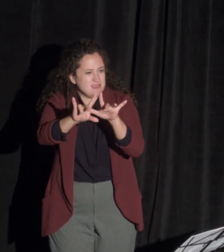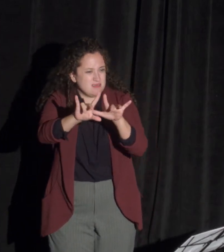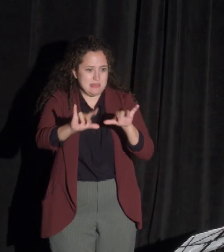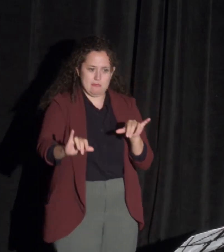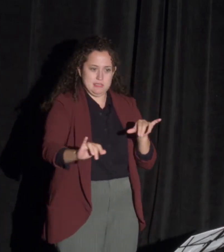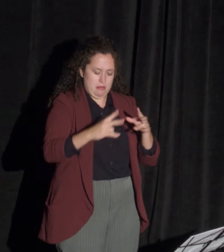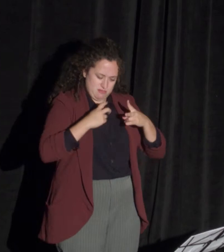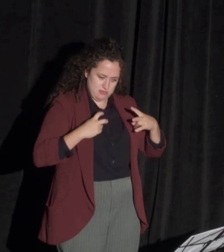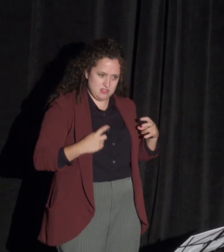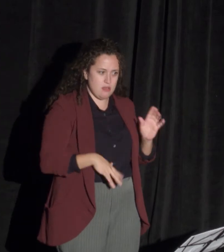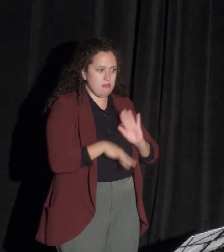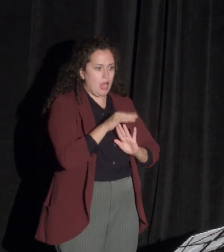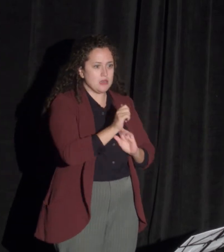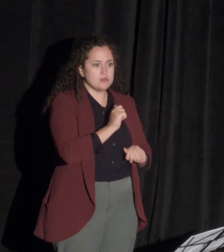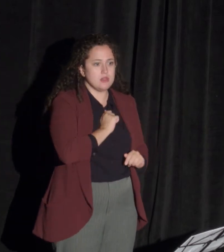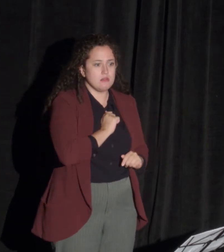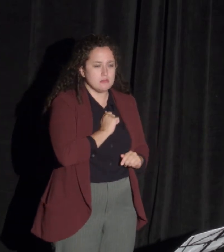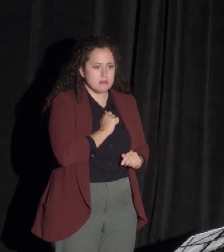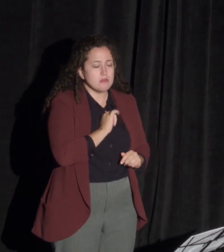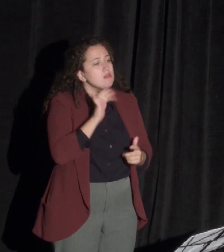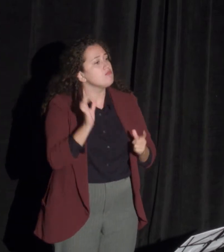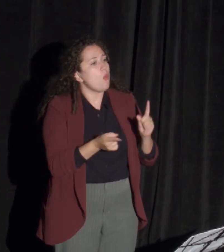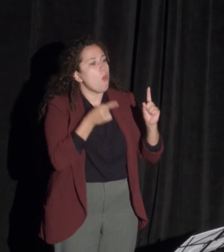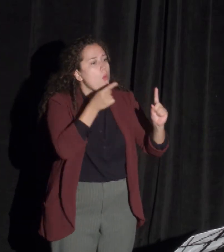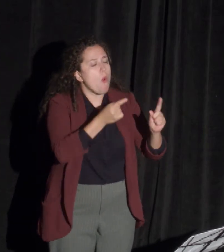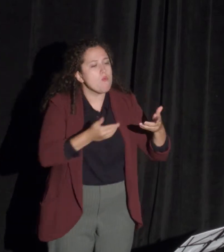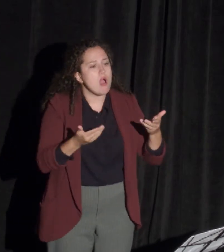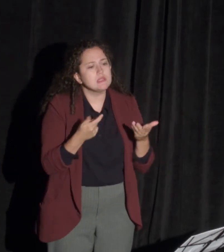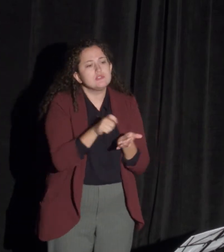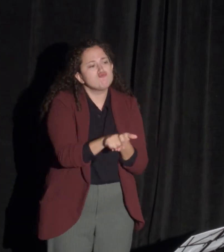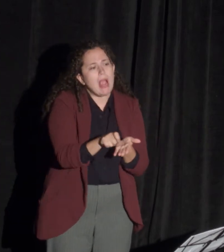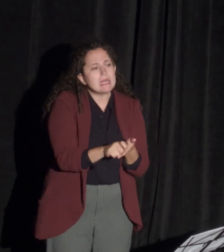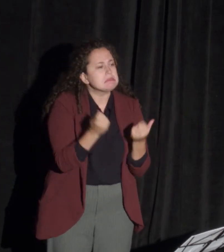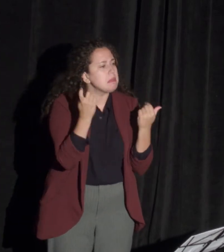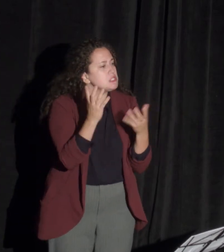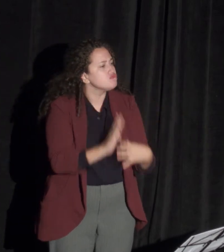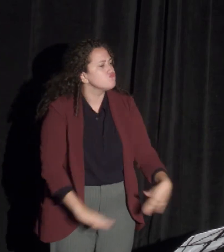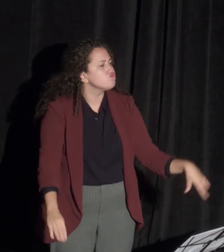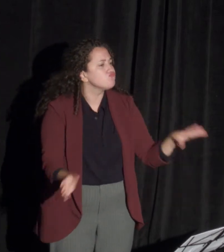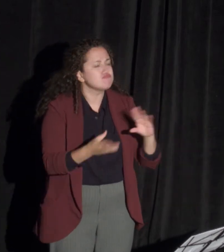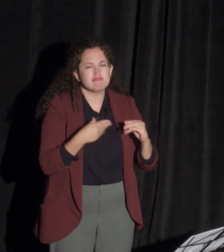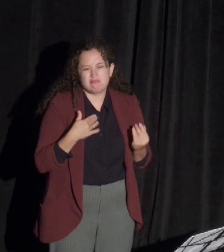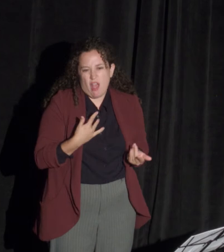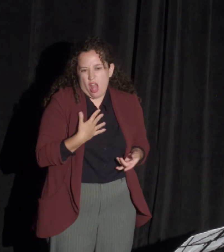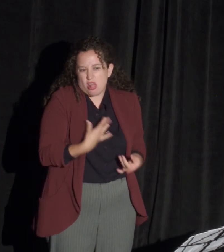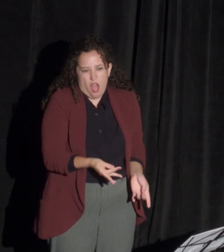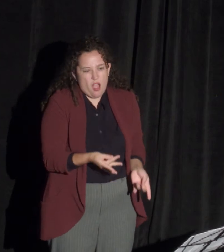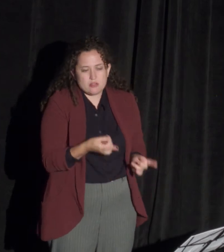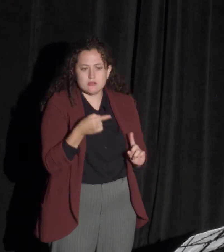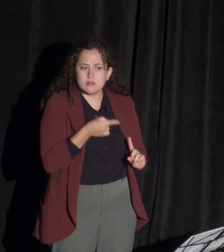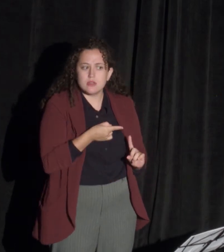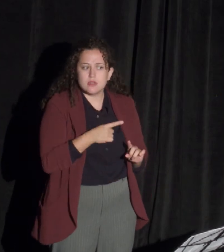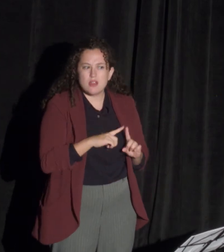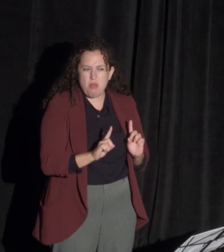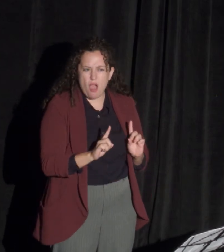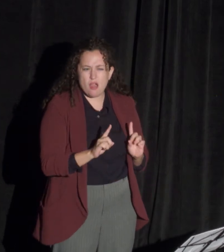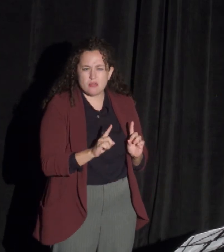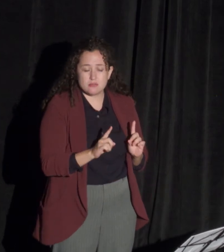I started out with the aim of just writing a bunch of stuff that I like. But somehow what came out of that was all about people who